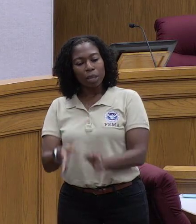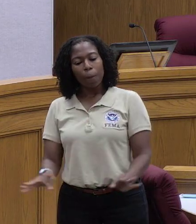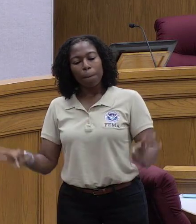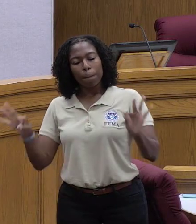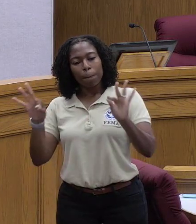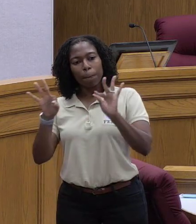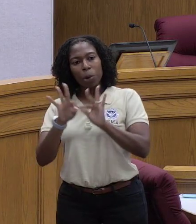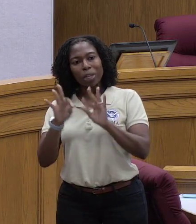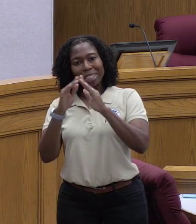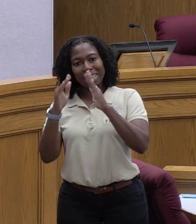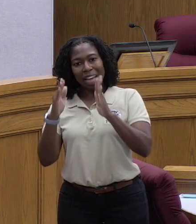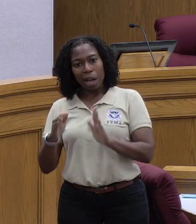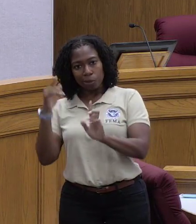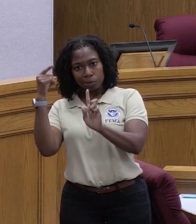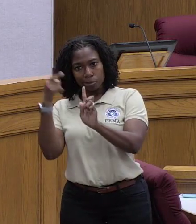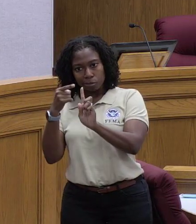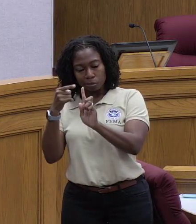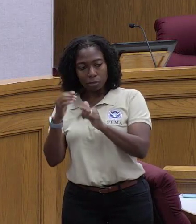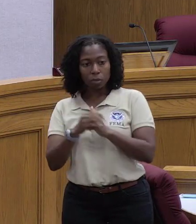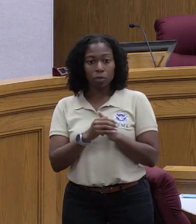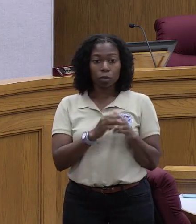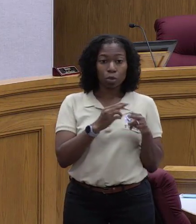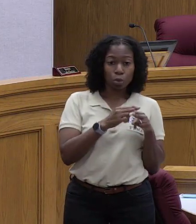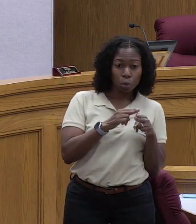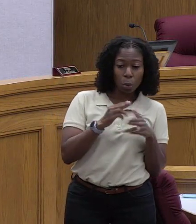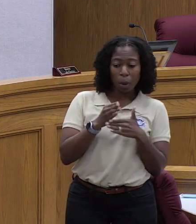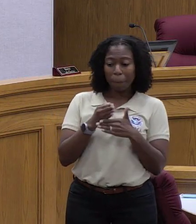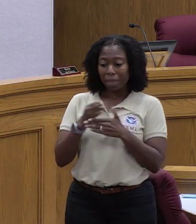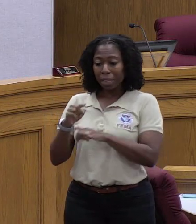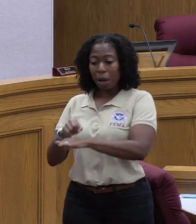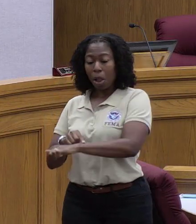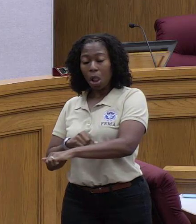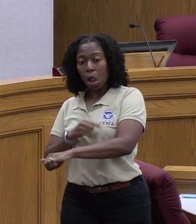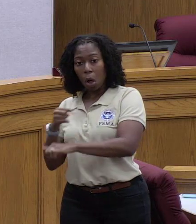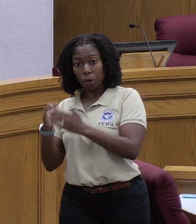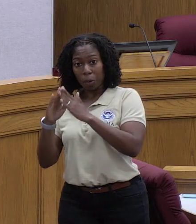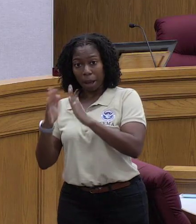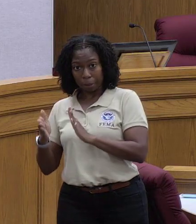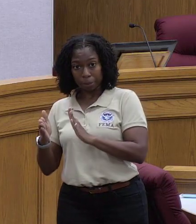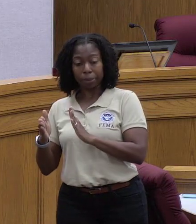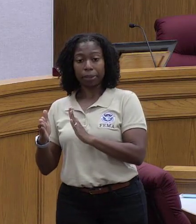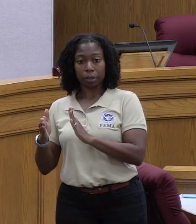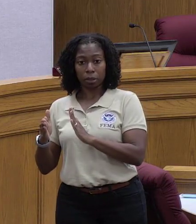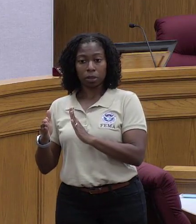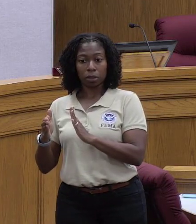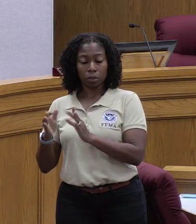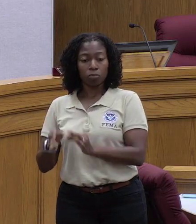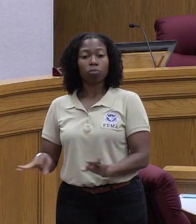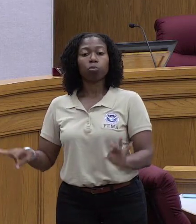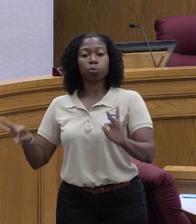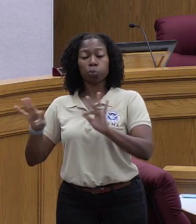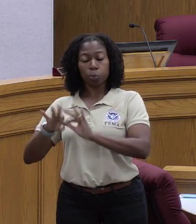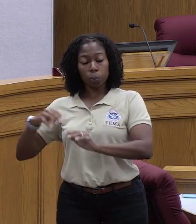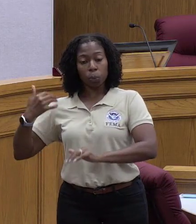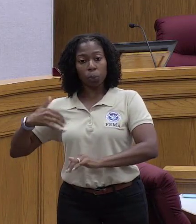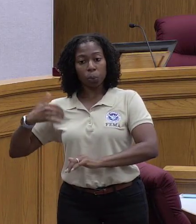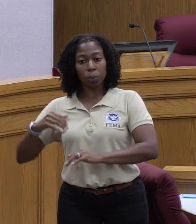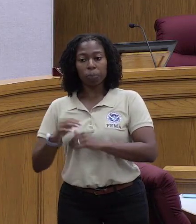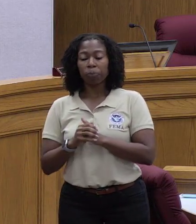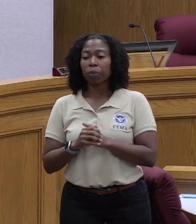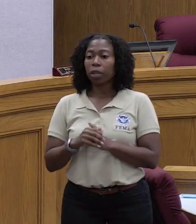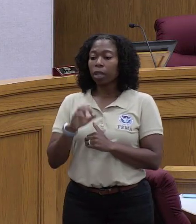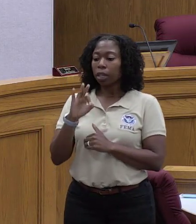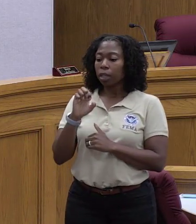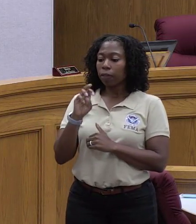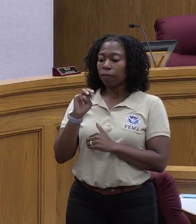mission, both short-term, medium-term, and long-term. And the administrator acknowledged that he knows that that's our